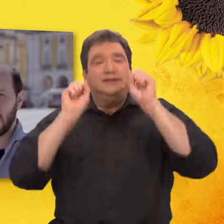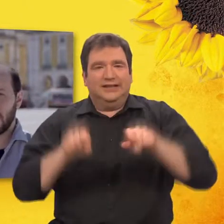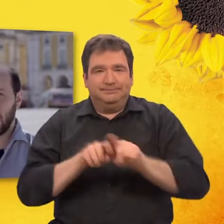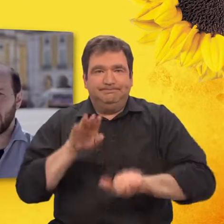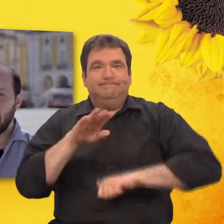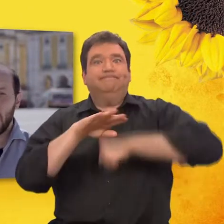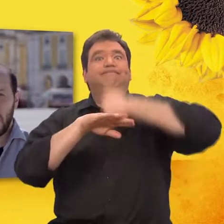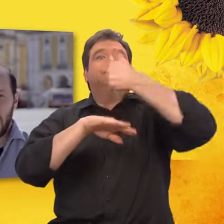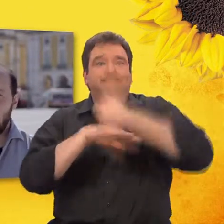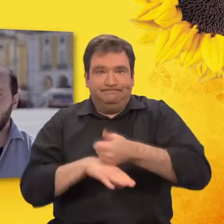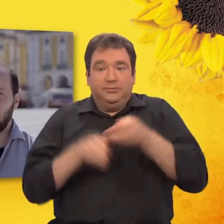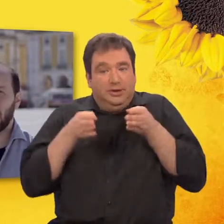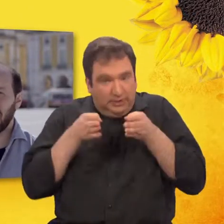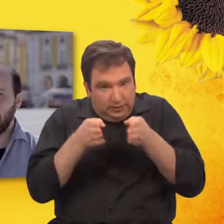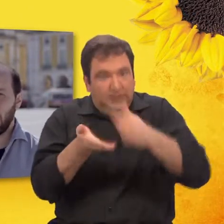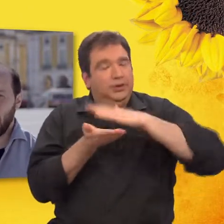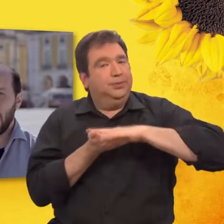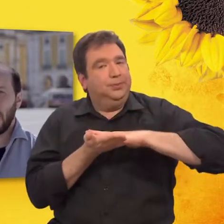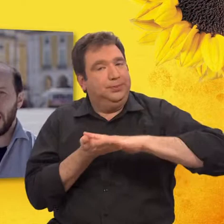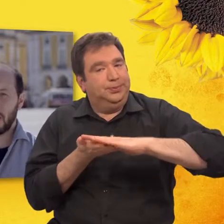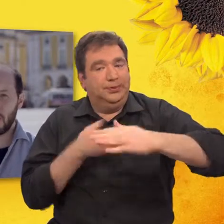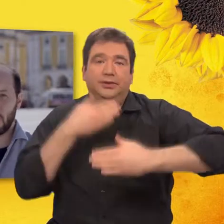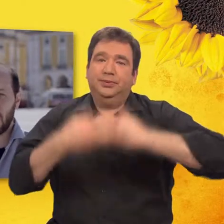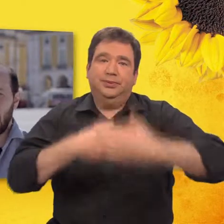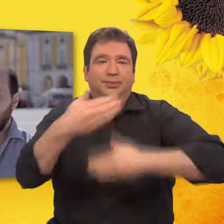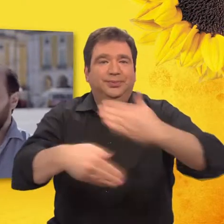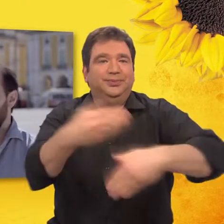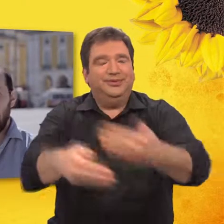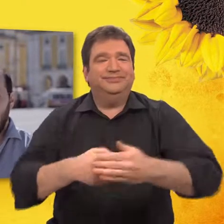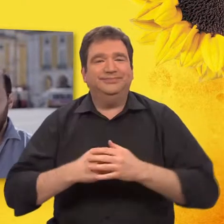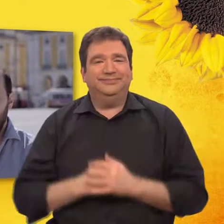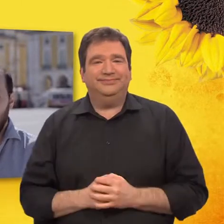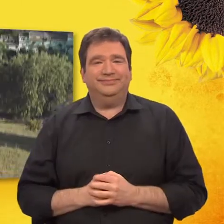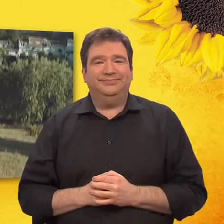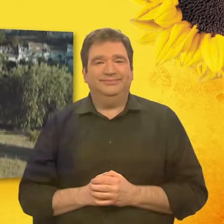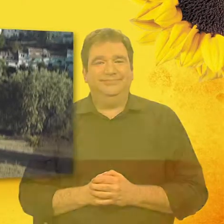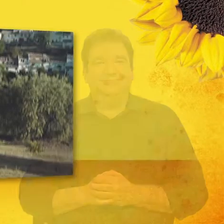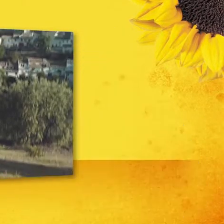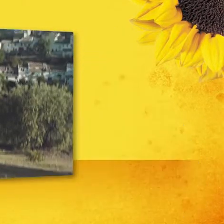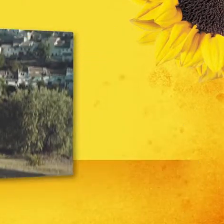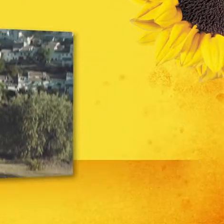plano de relançamento e é o suficiente para pôr estas sociedades no bom caminho.